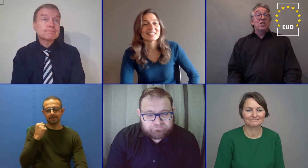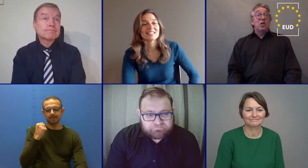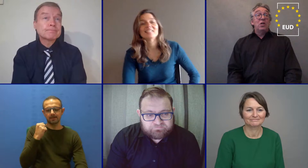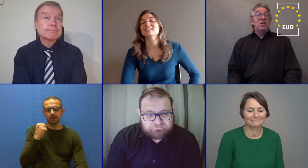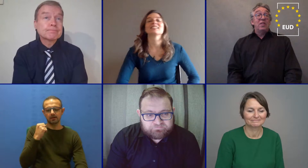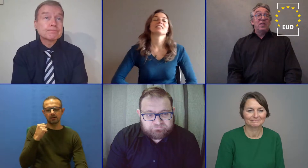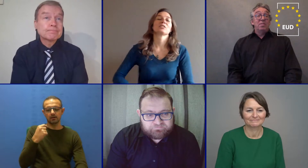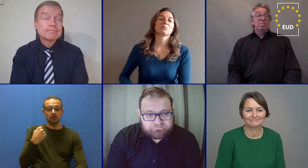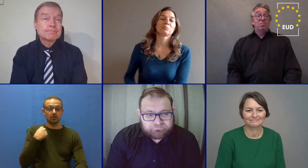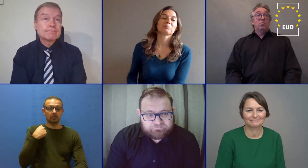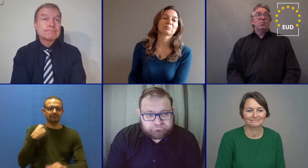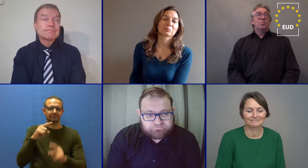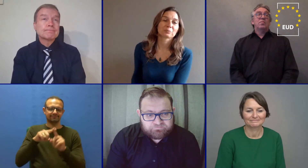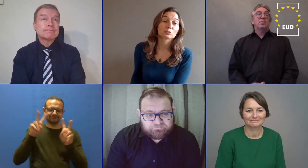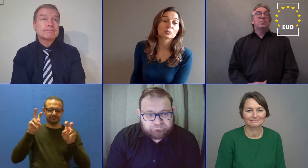that? David.